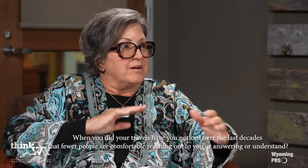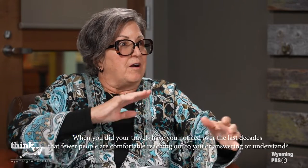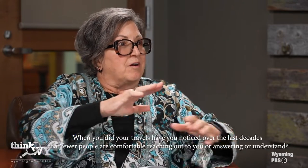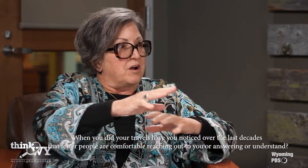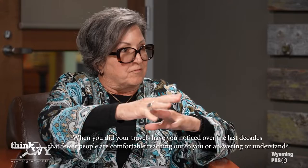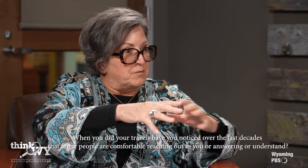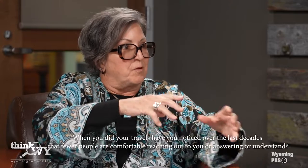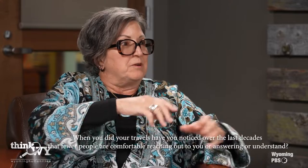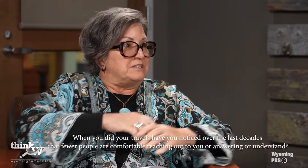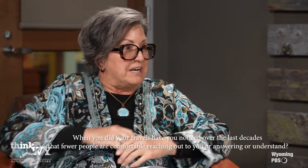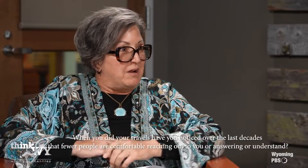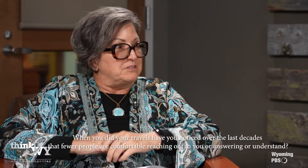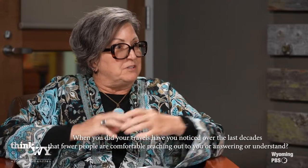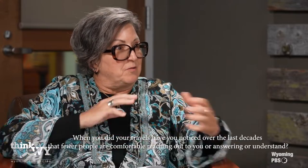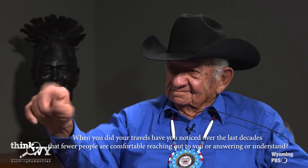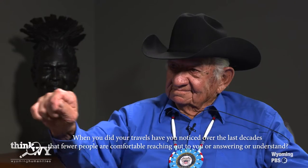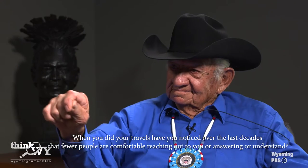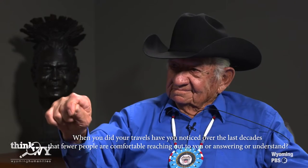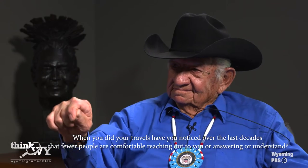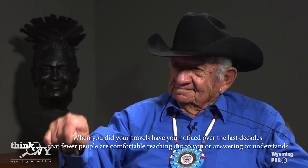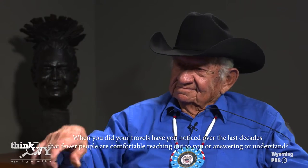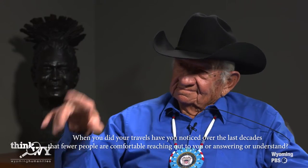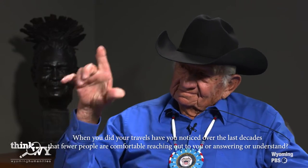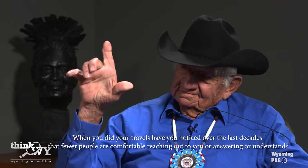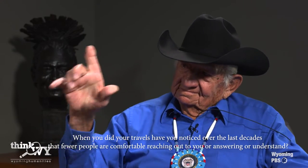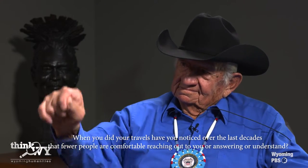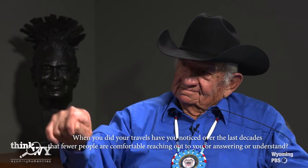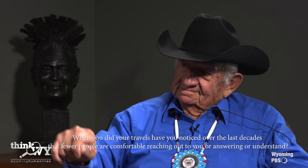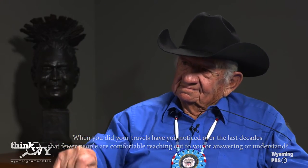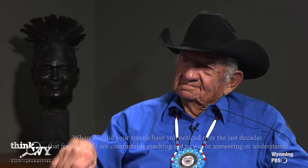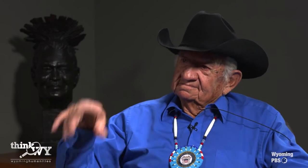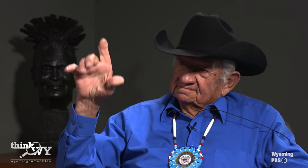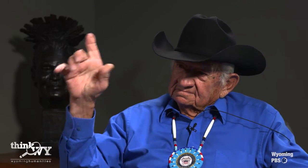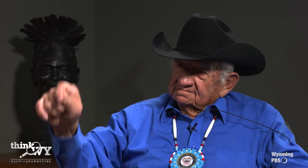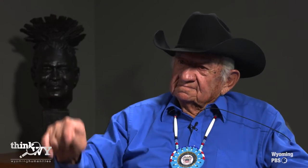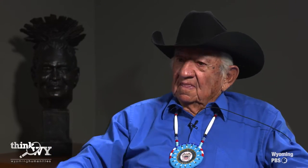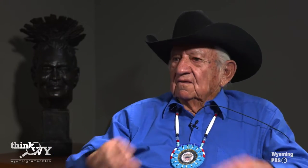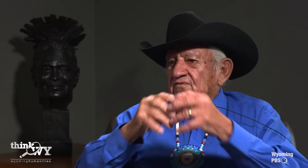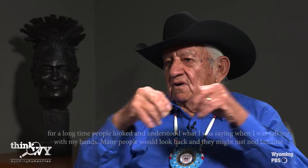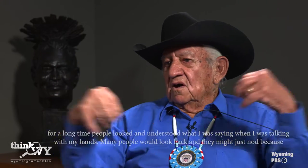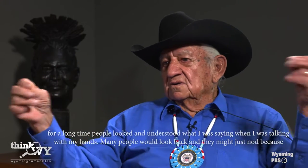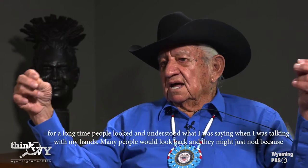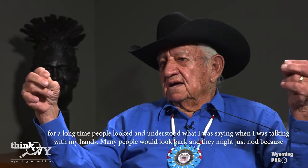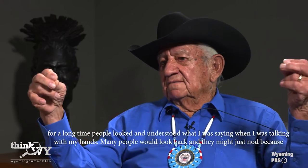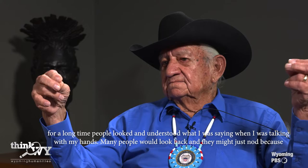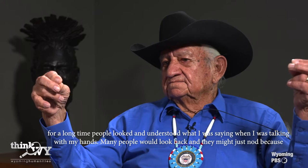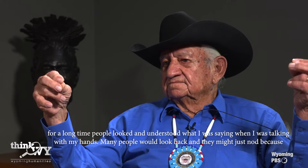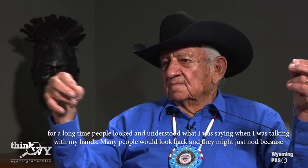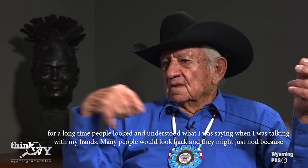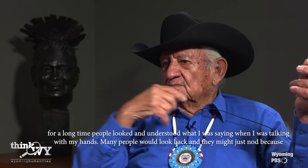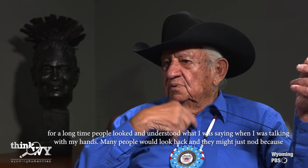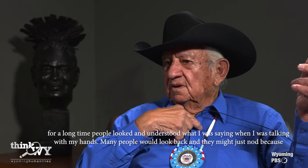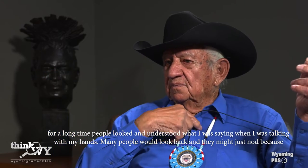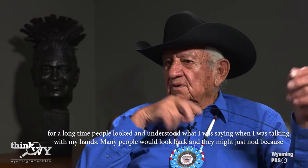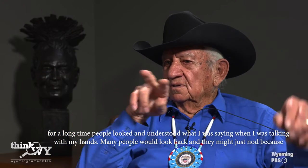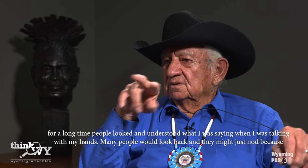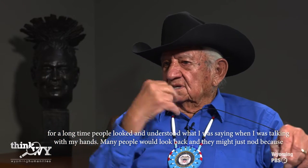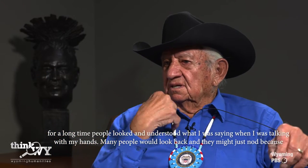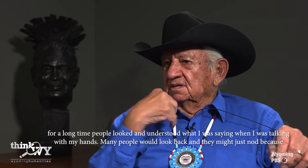are comfortable reaching out to you or answering or understand? For a long time, people looked